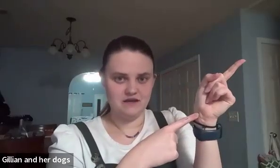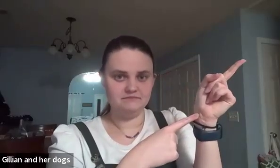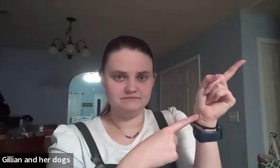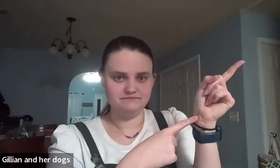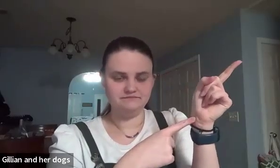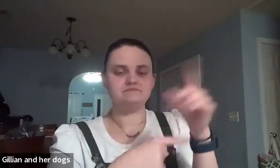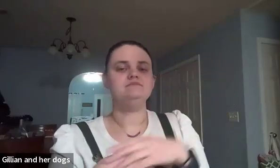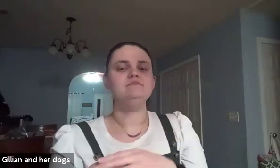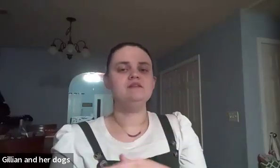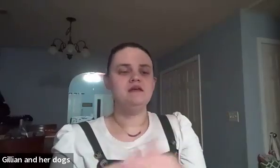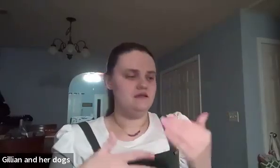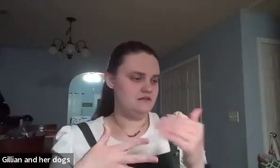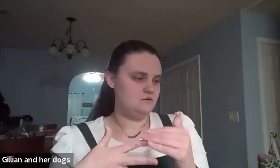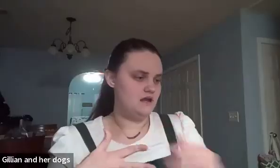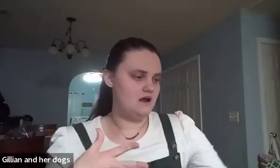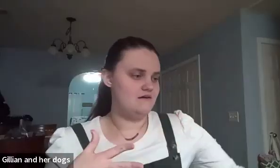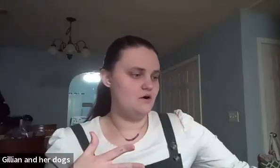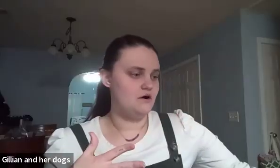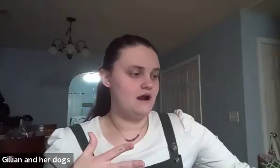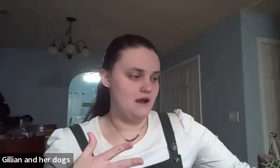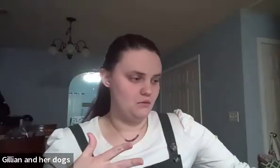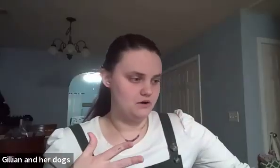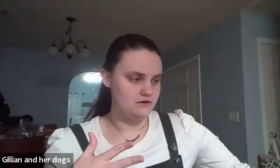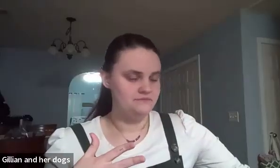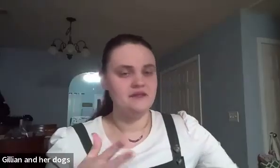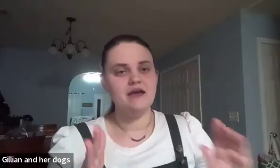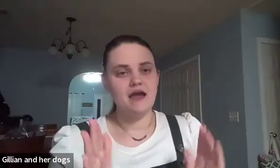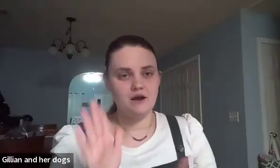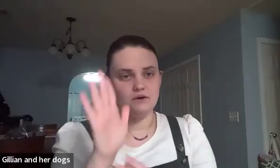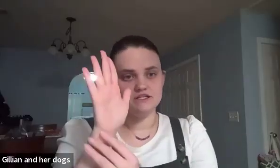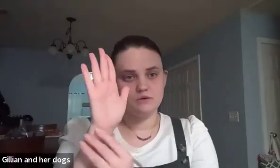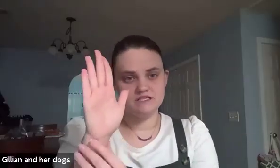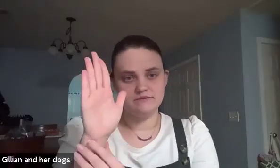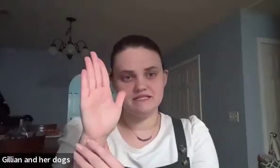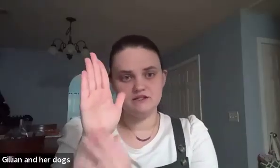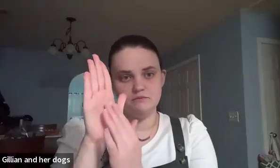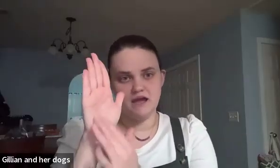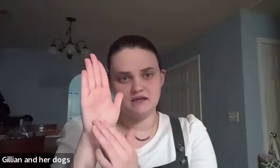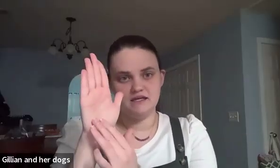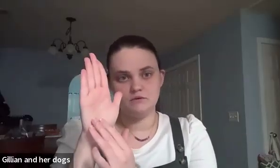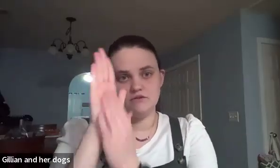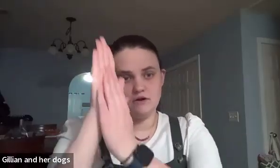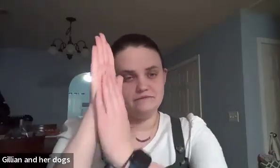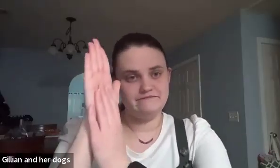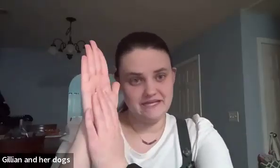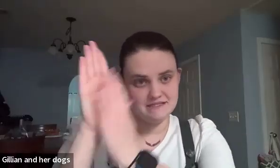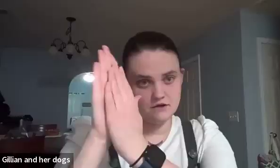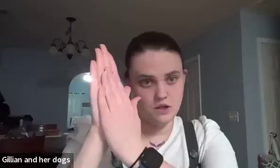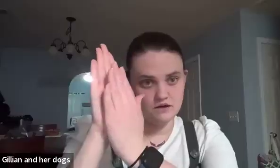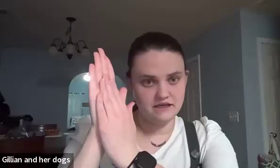Okay. Then we have our hour. Hour is going to be still back here with our face, our clock